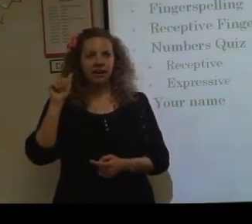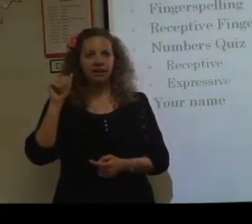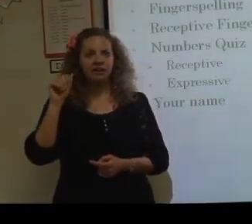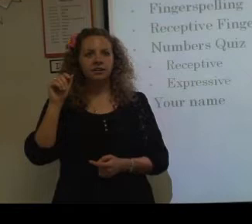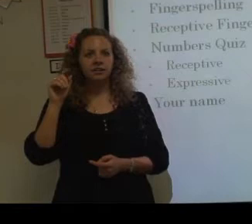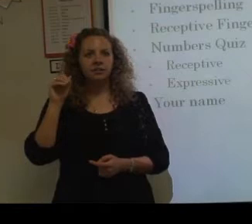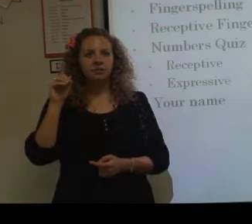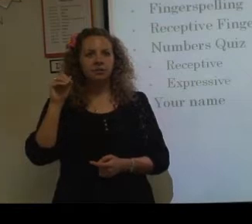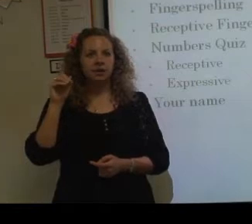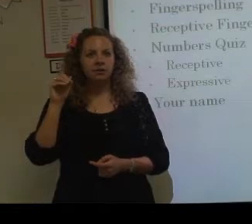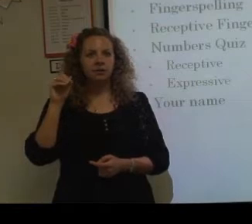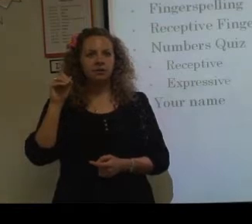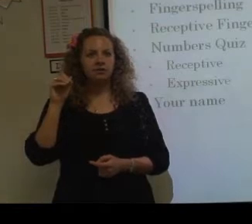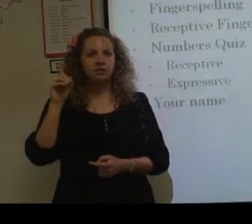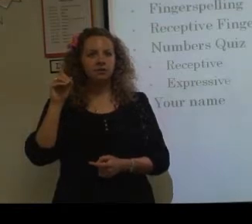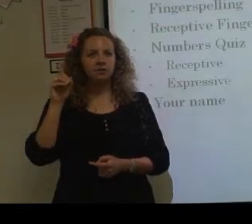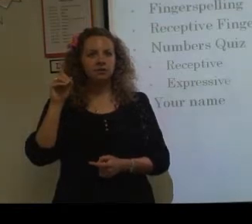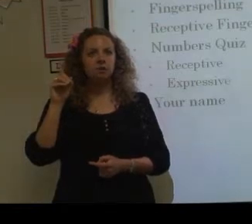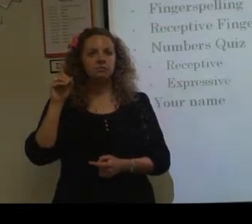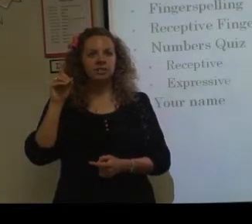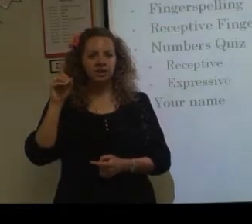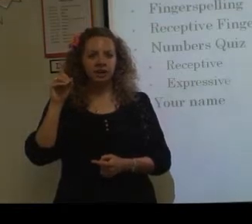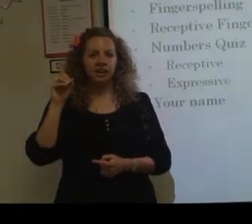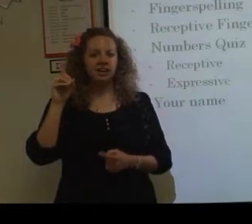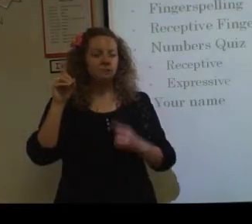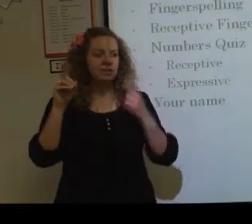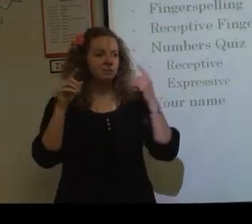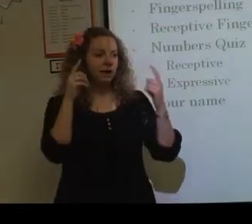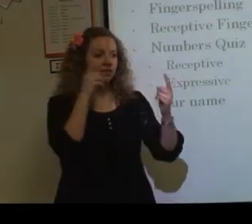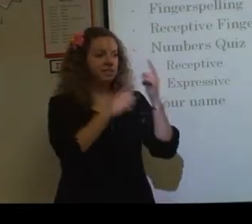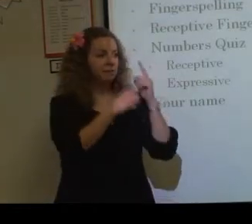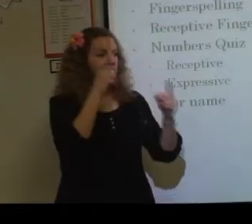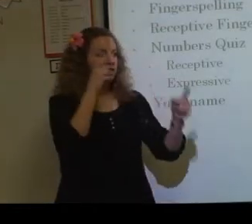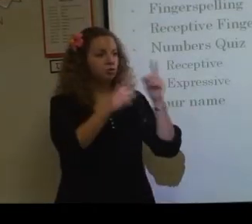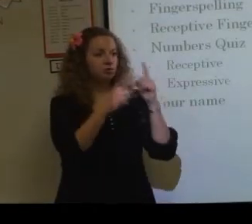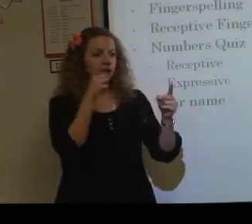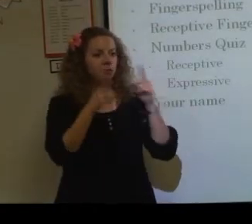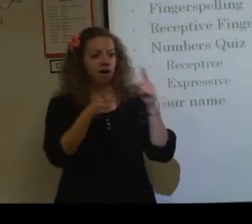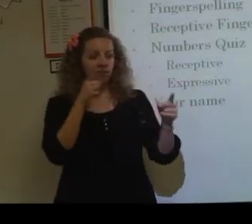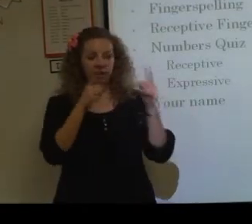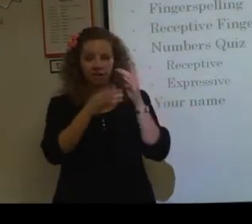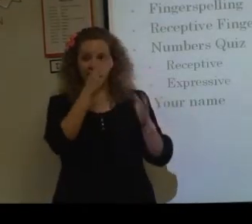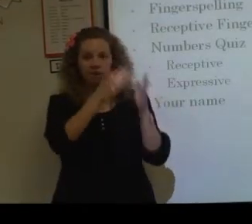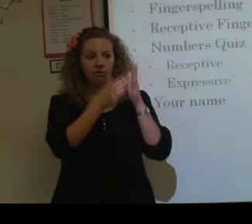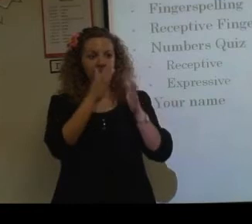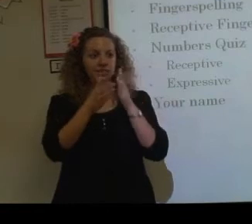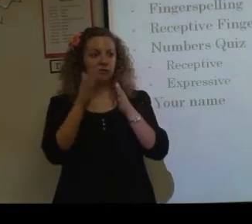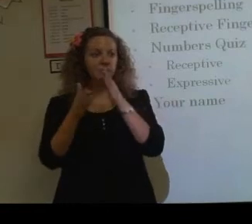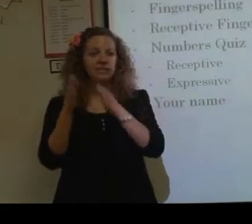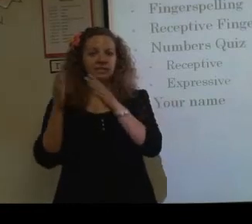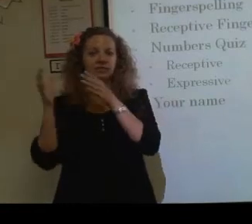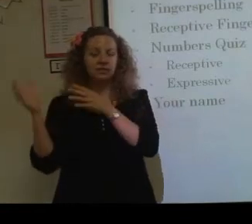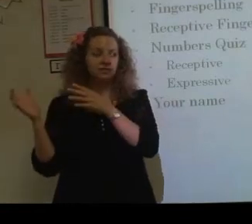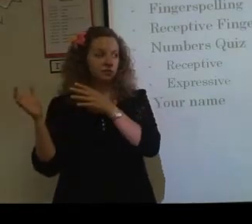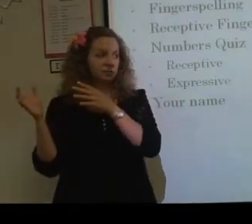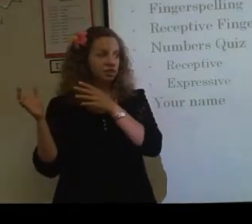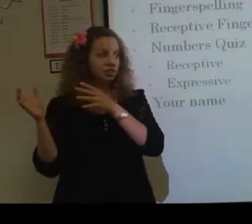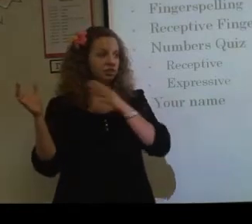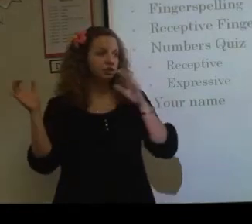R-E-A, what's that? Okay, that one's, oh, D, okay. Because by the time that you name off like all these different pieces of information, you're